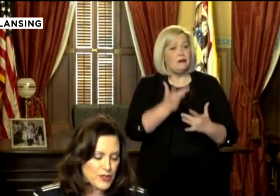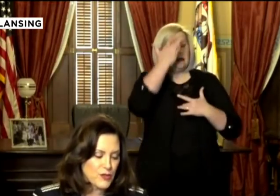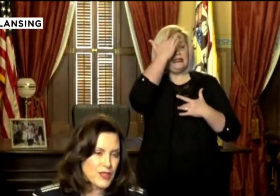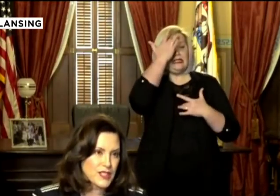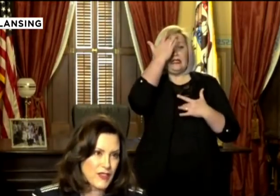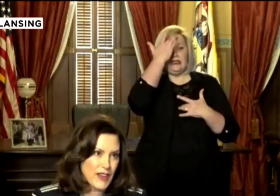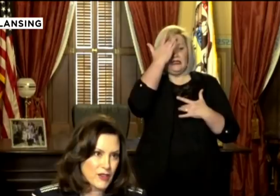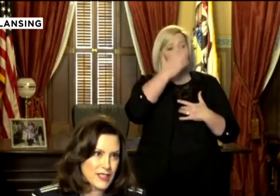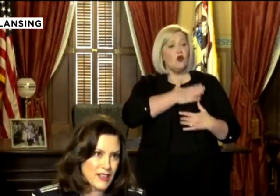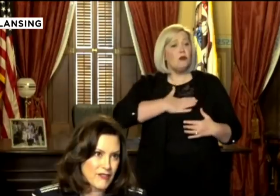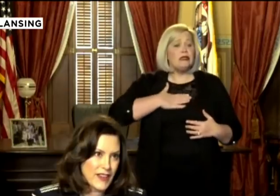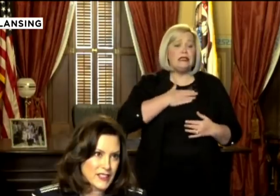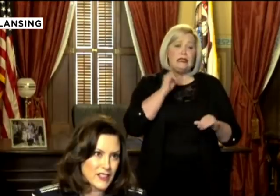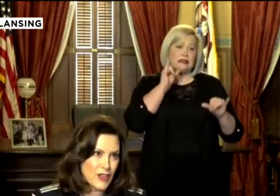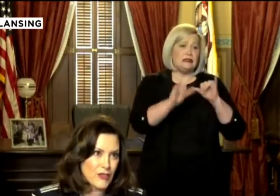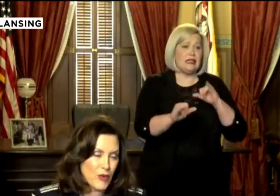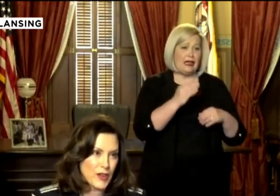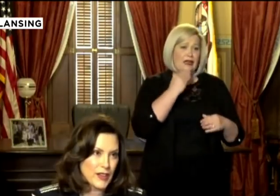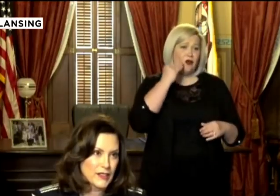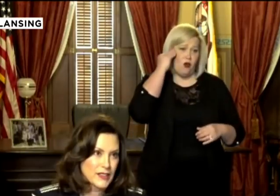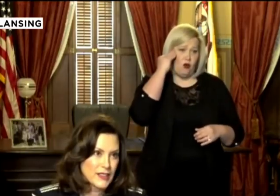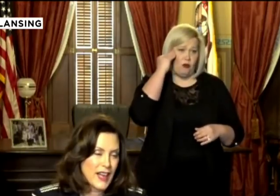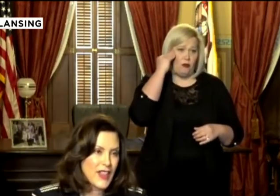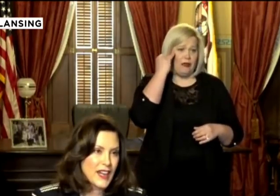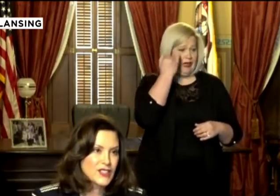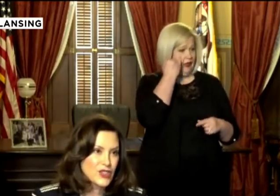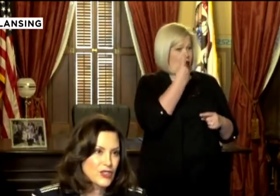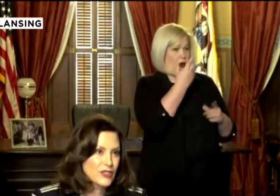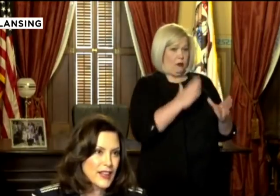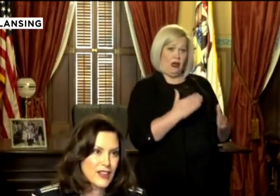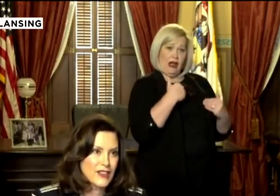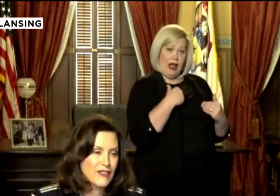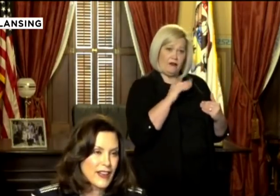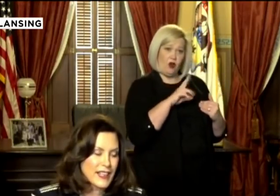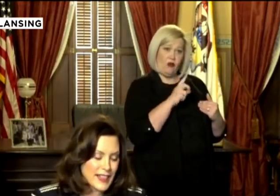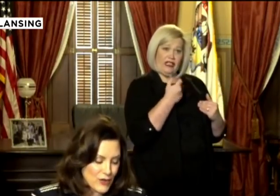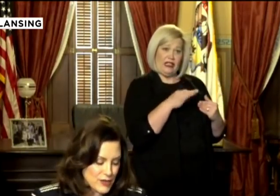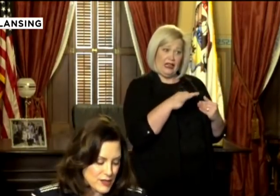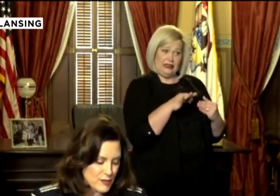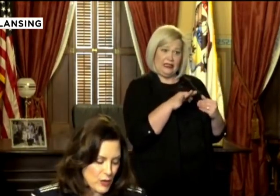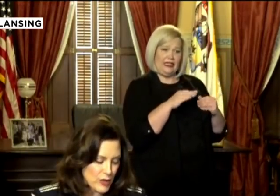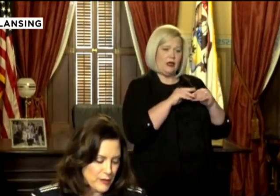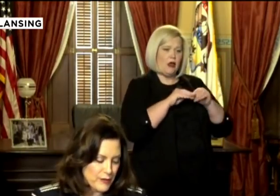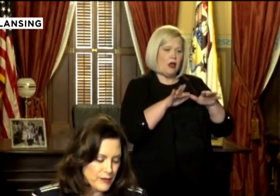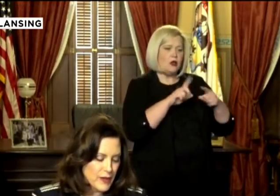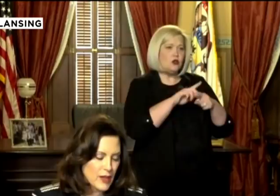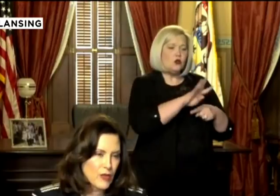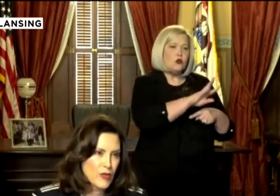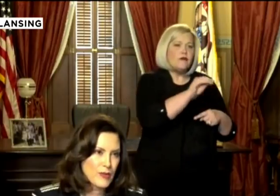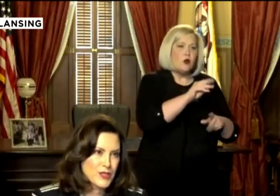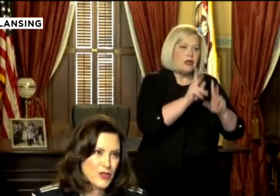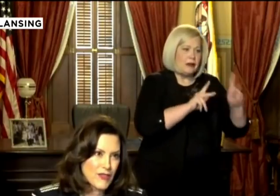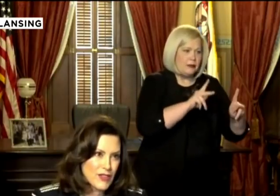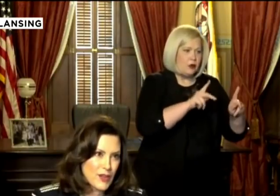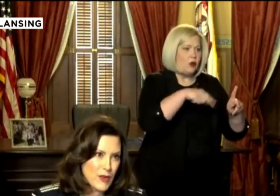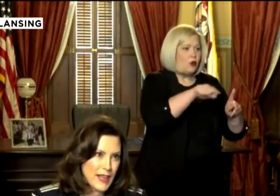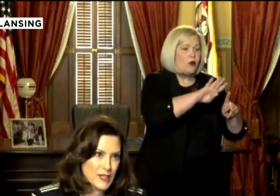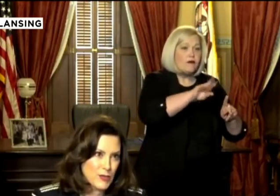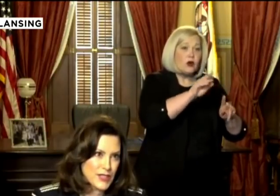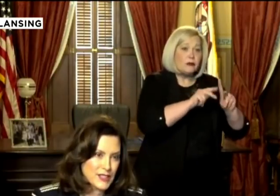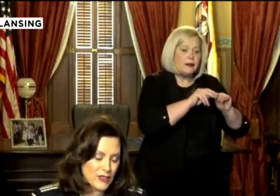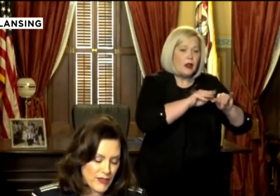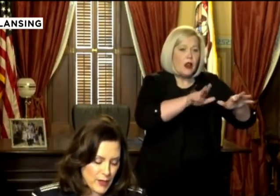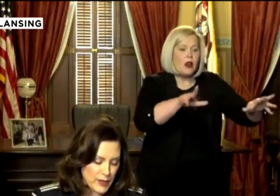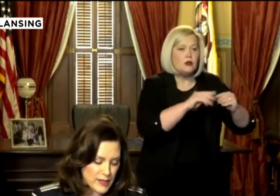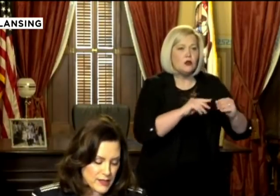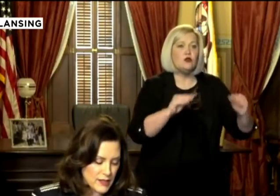Just one person with this virus can infect another 40, and then in turn, they can affect thousands more. We must do everything we